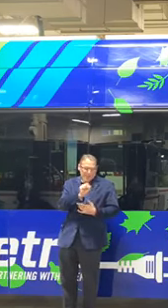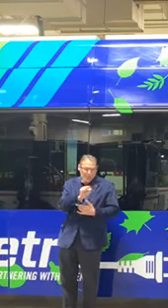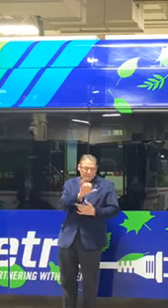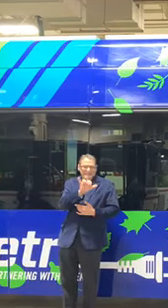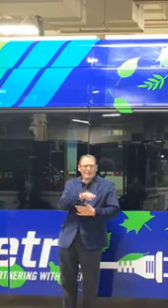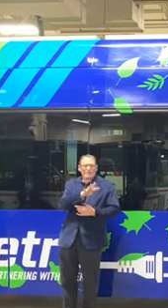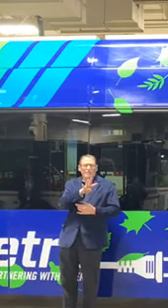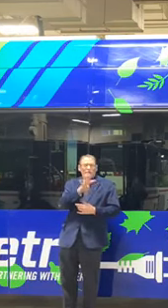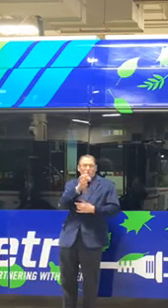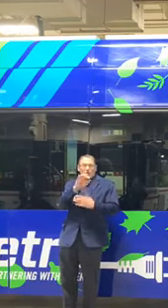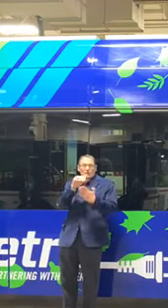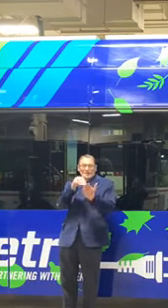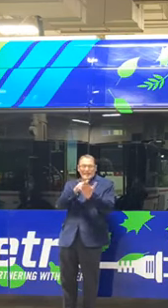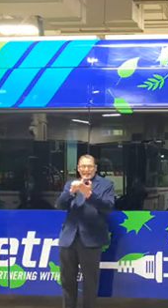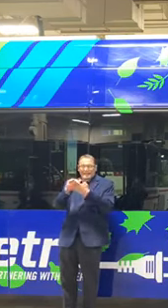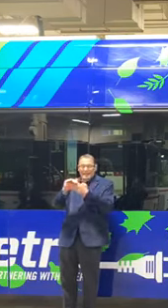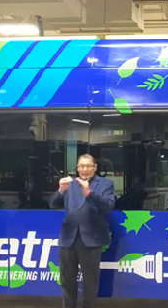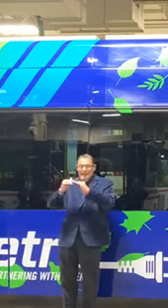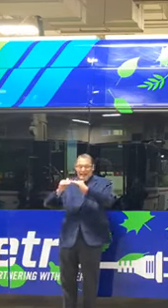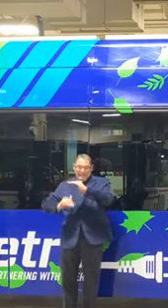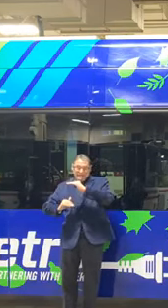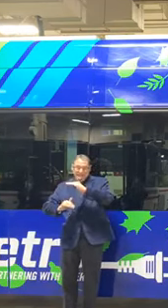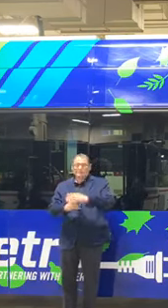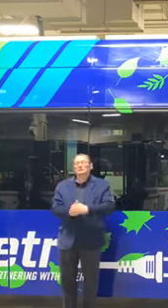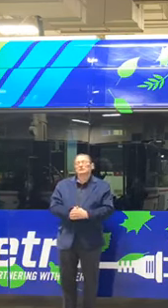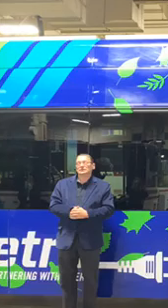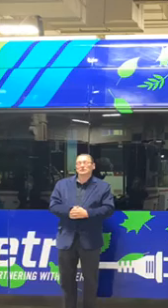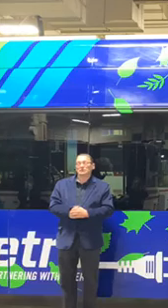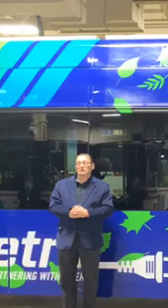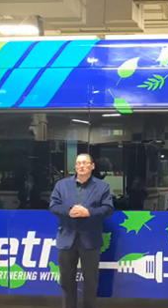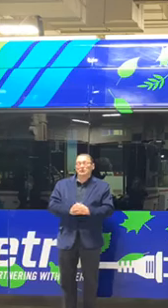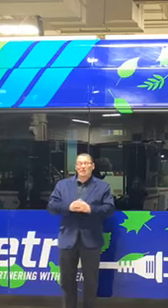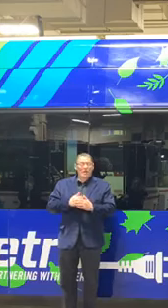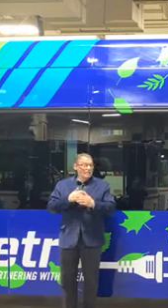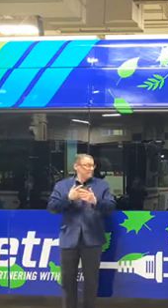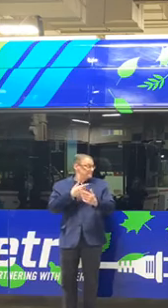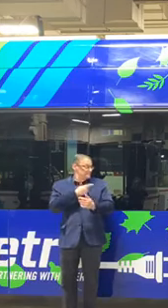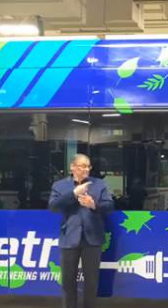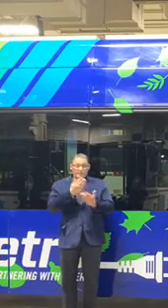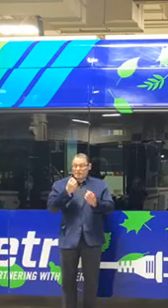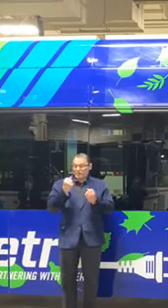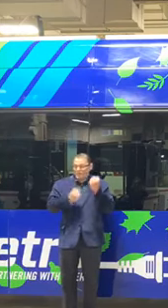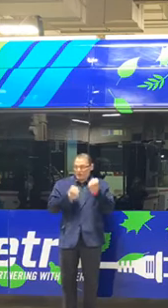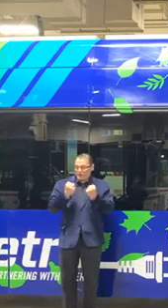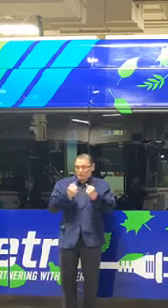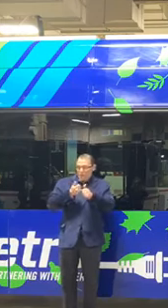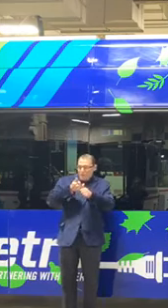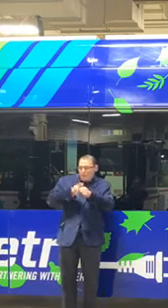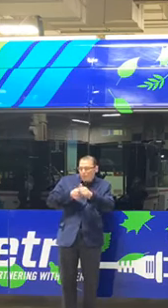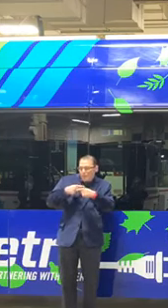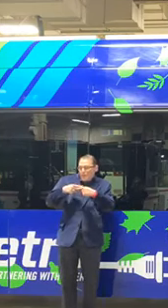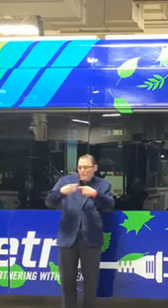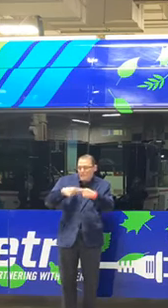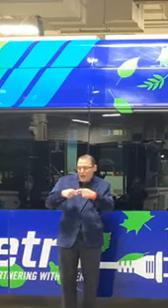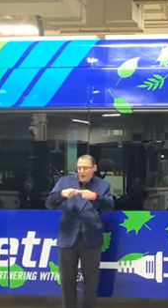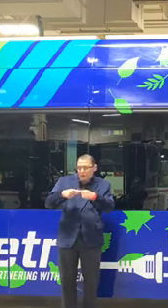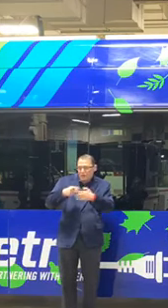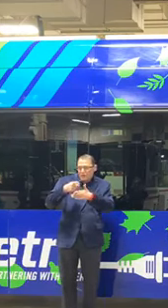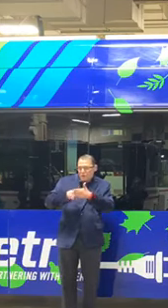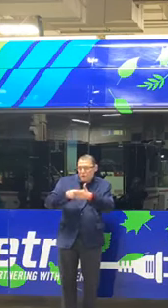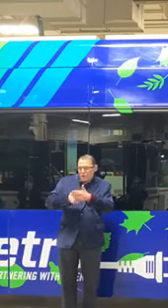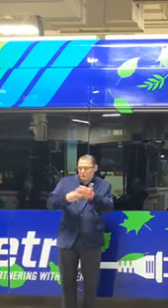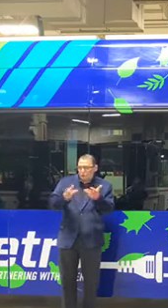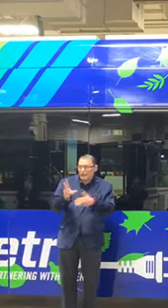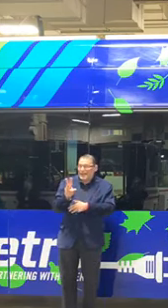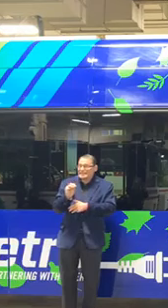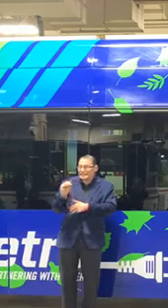less. However, over the life of the vehicle, in fact, the per mile cost of this vehicle is 60 cents a